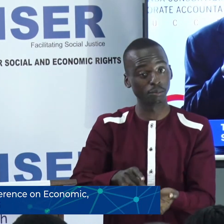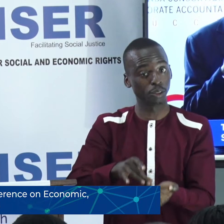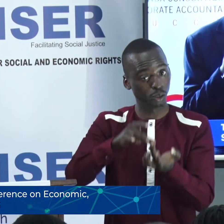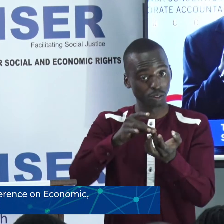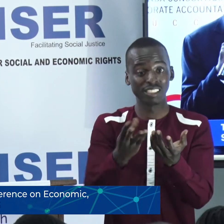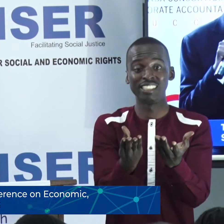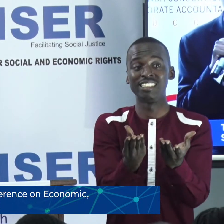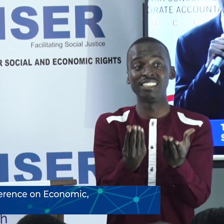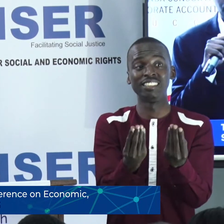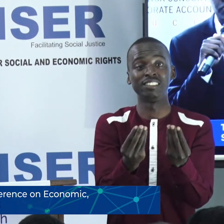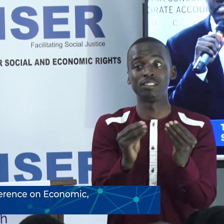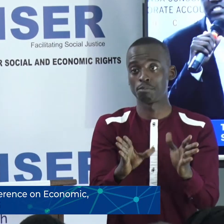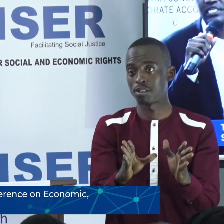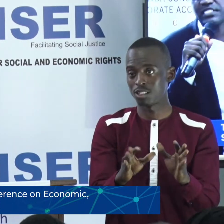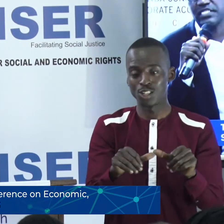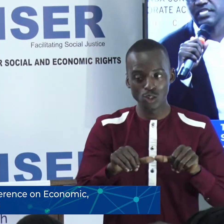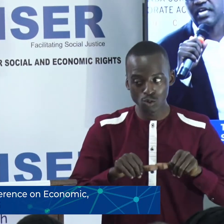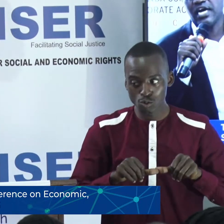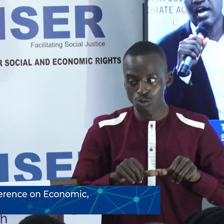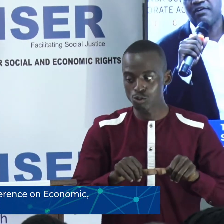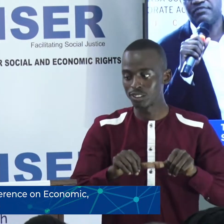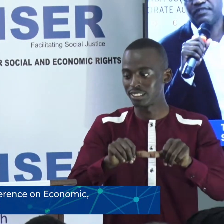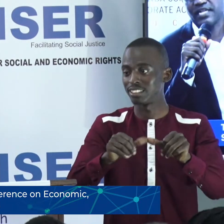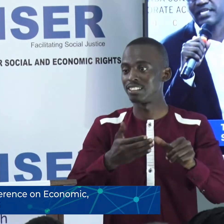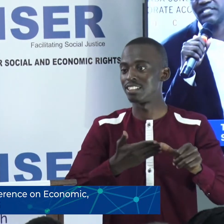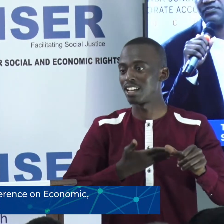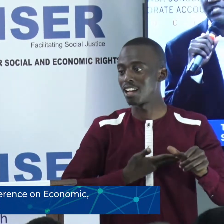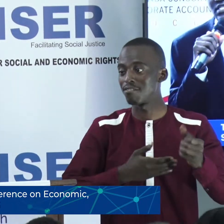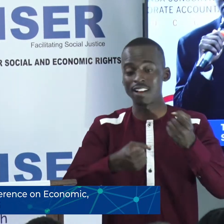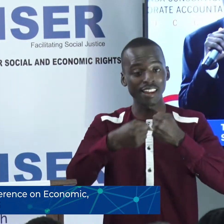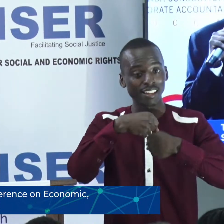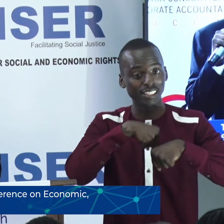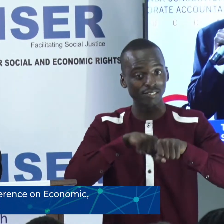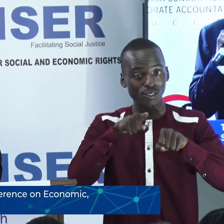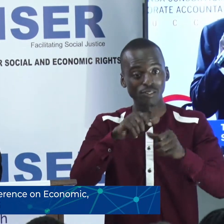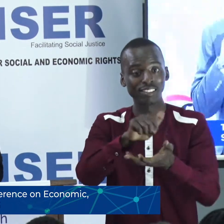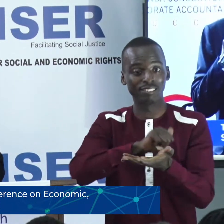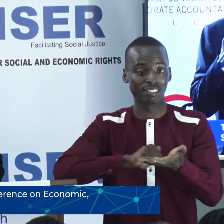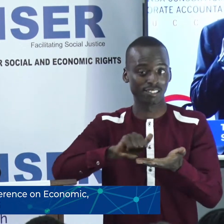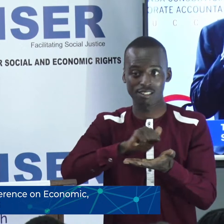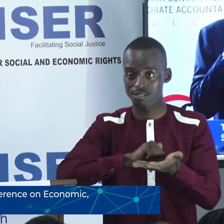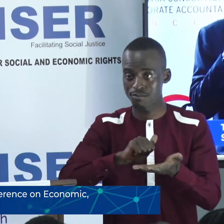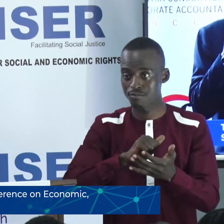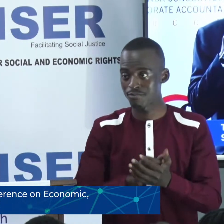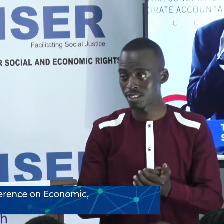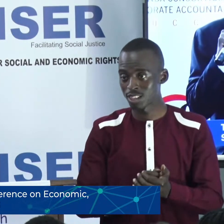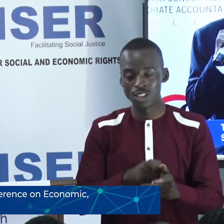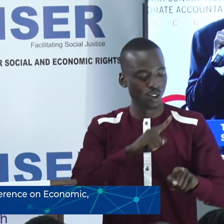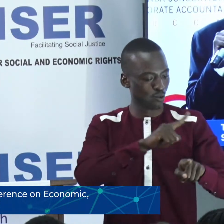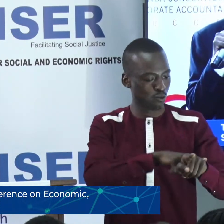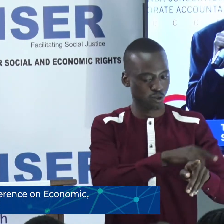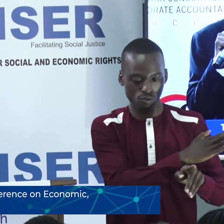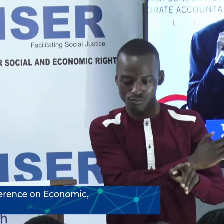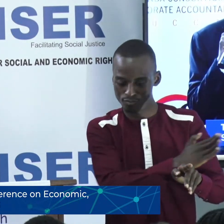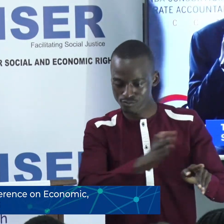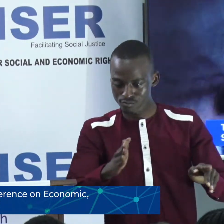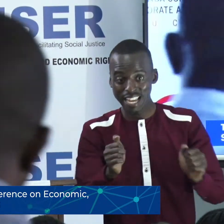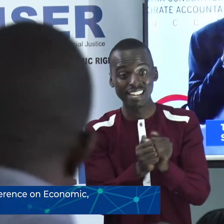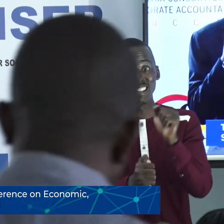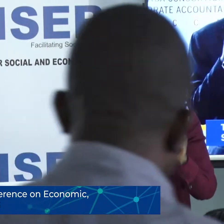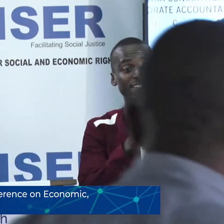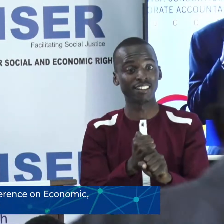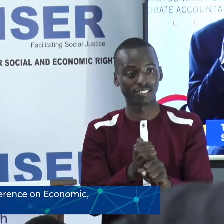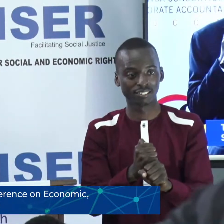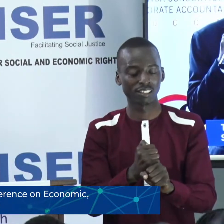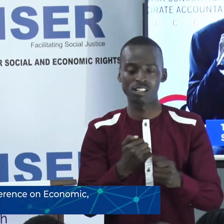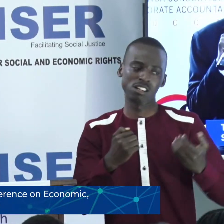not easy to consistently have an activity of this nature for a period of 10 years.